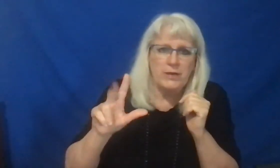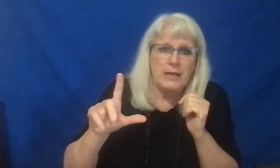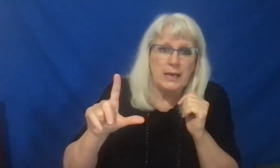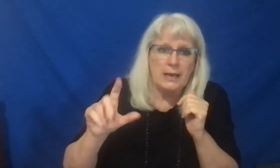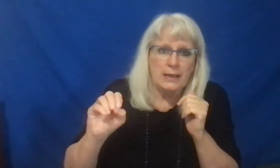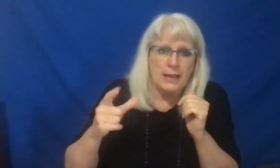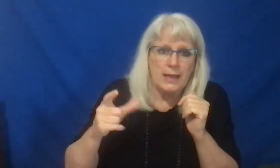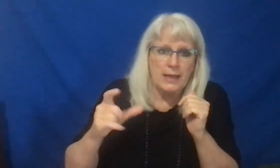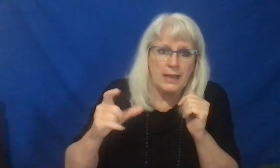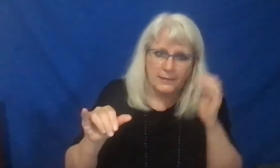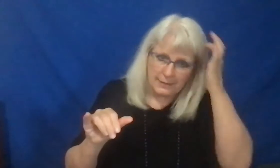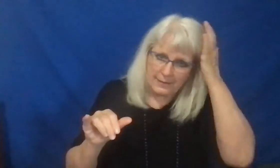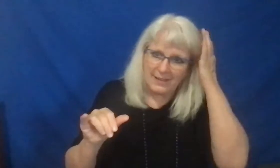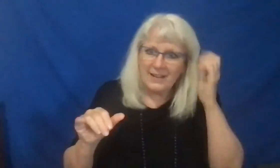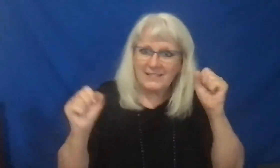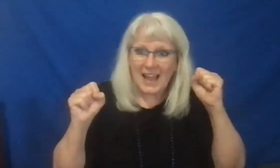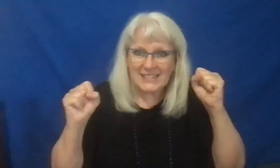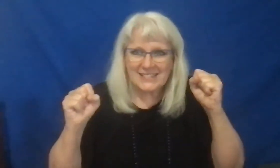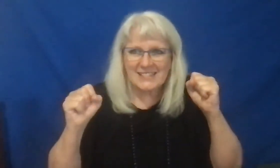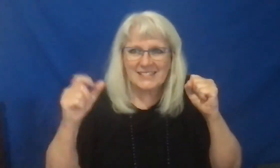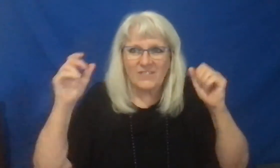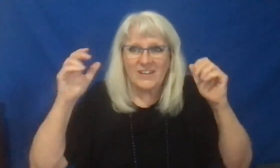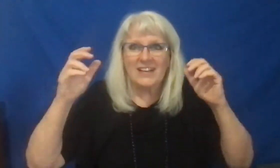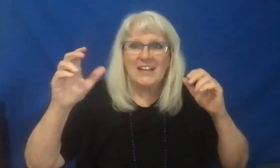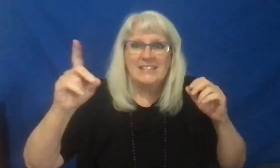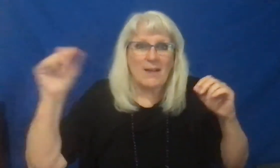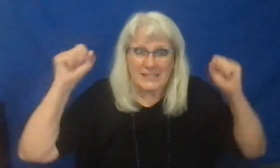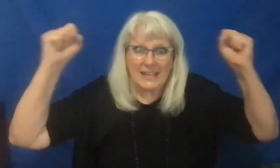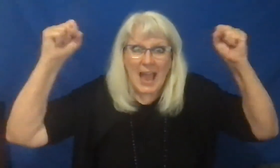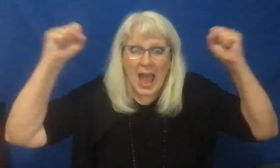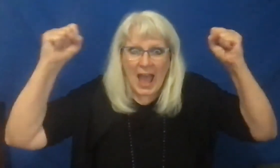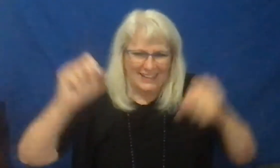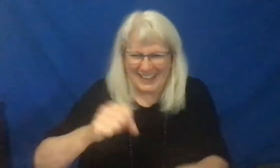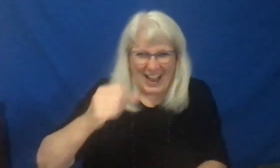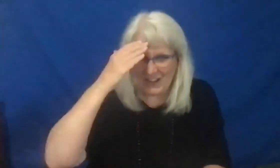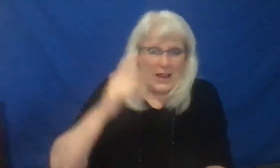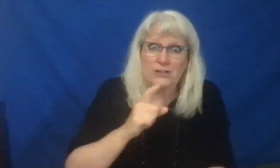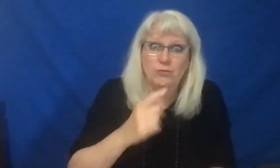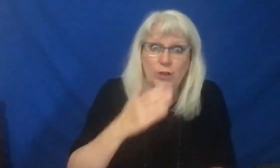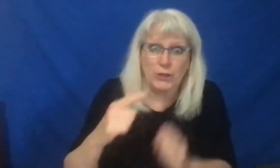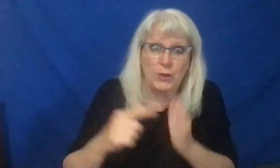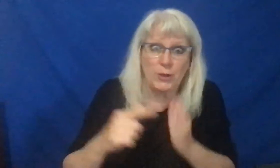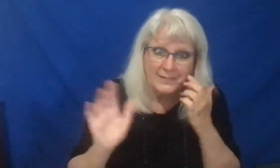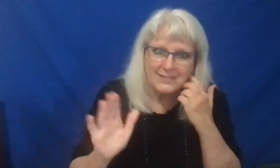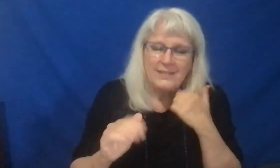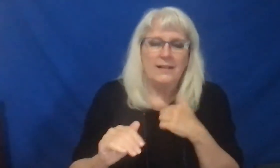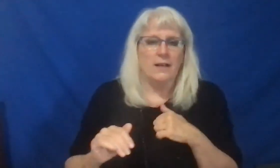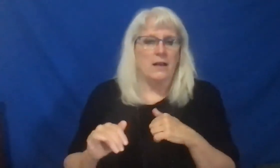we got to, yay, I know, it's so awesome. It is really good, by the way. I was so profoundly impressed